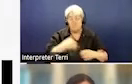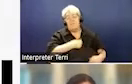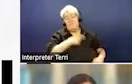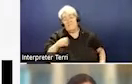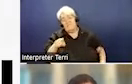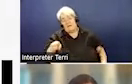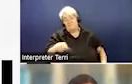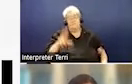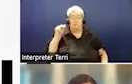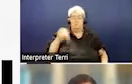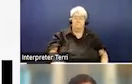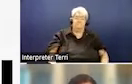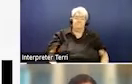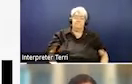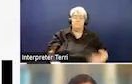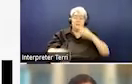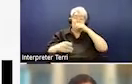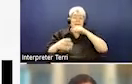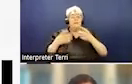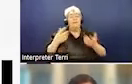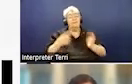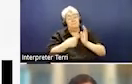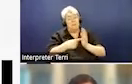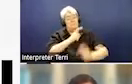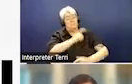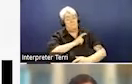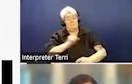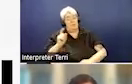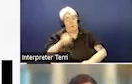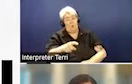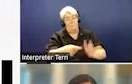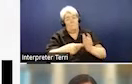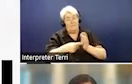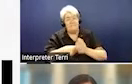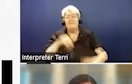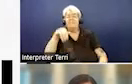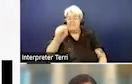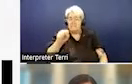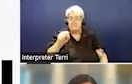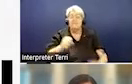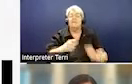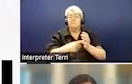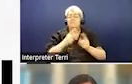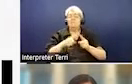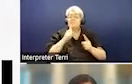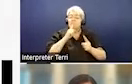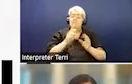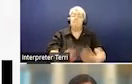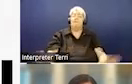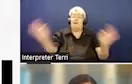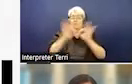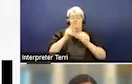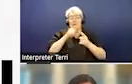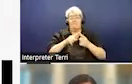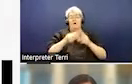No. Will there be times that law enforcement needs to respond? Absolutely. And that's why it is so imperative that we do have a cadre of law